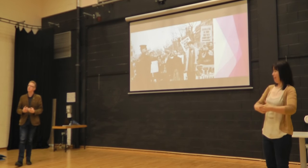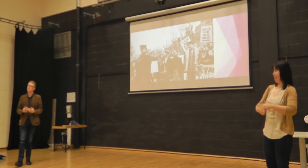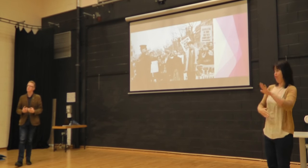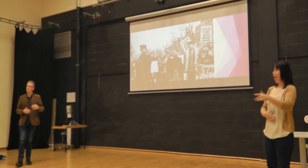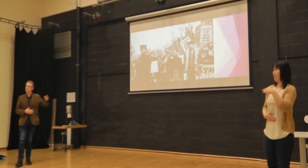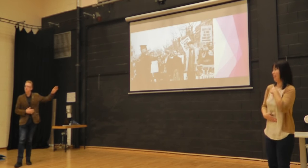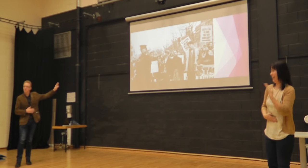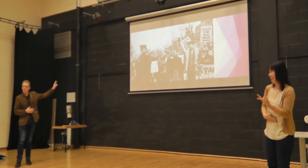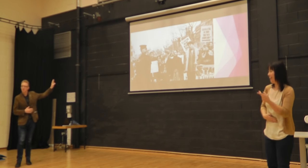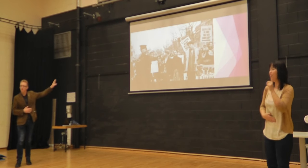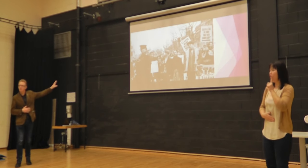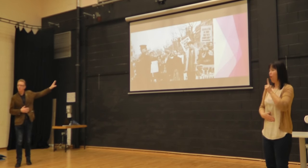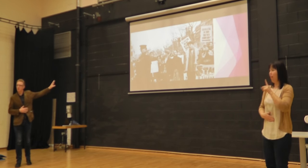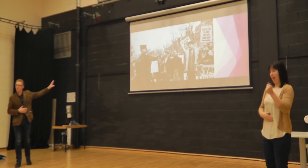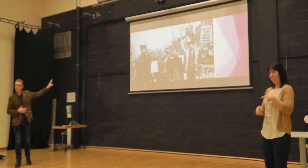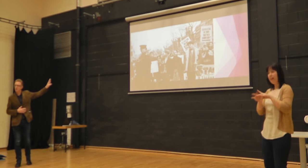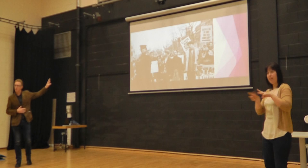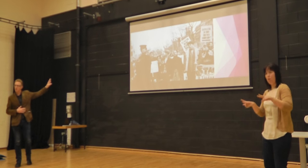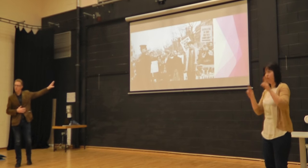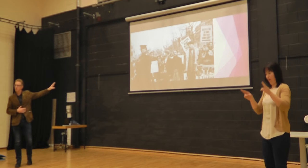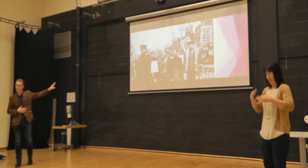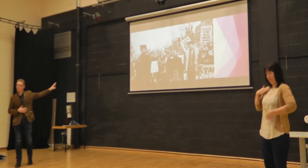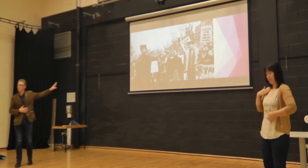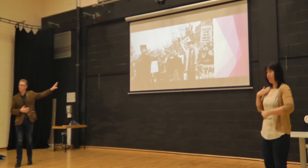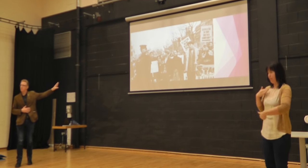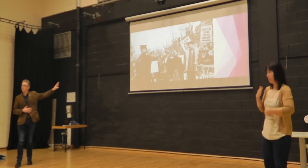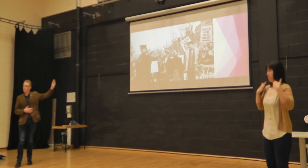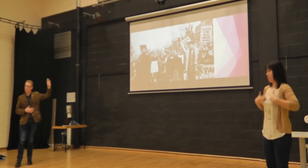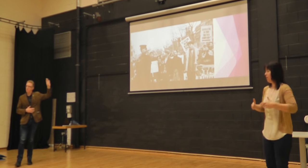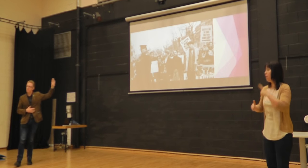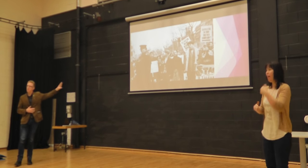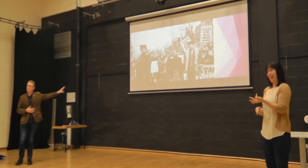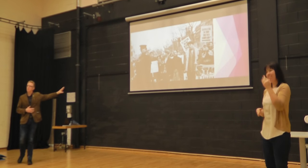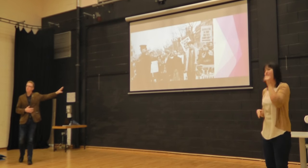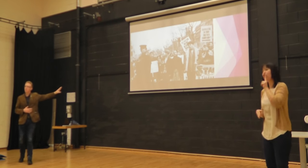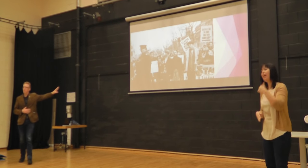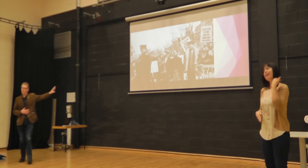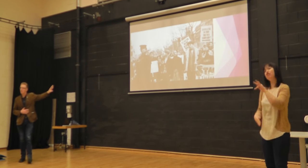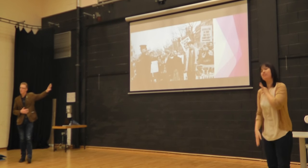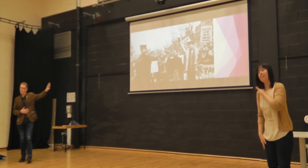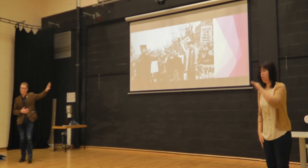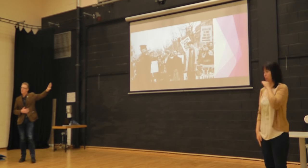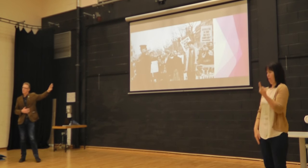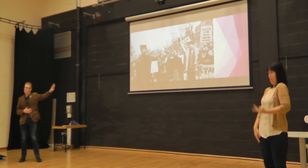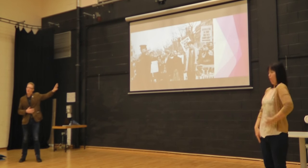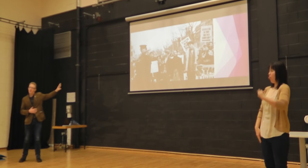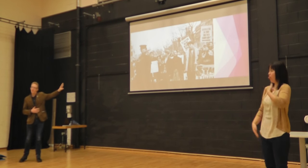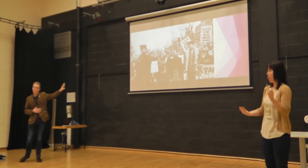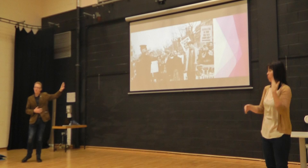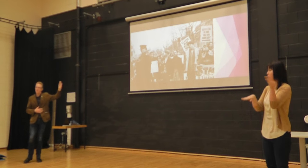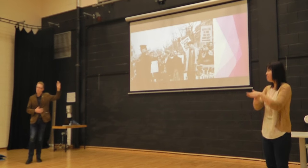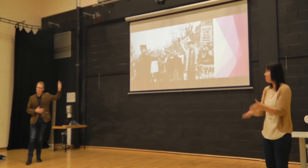fetus, if this child kills herself, then both